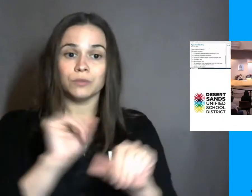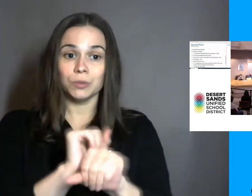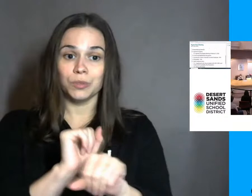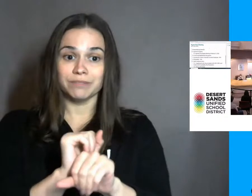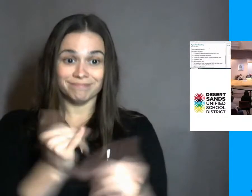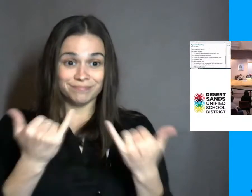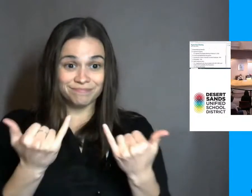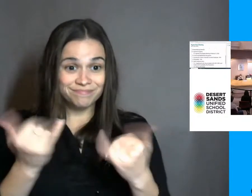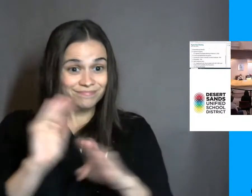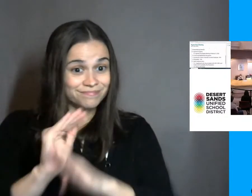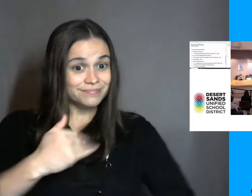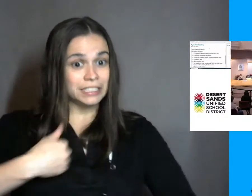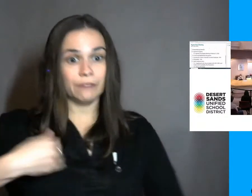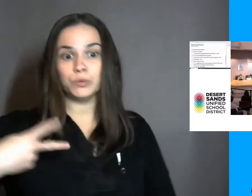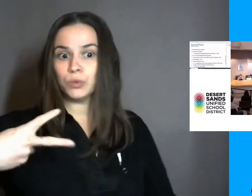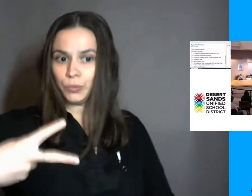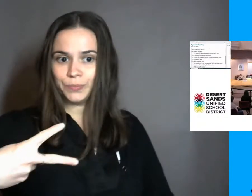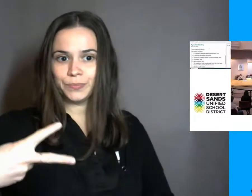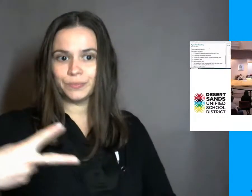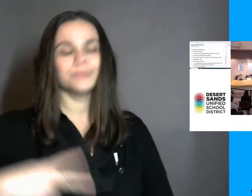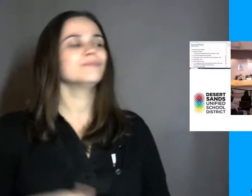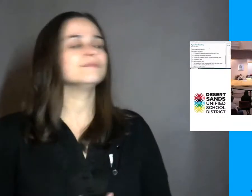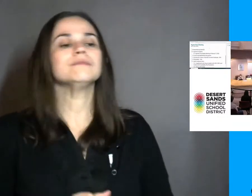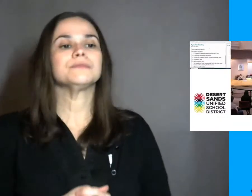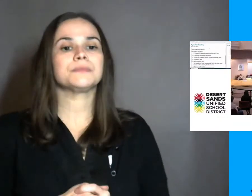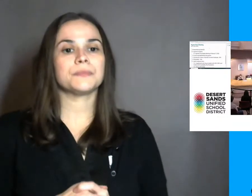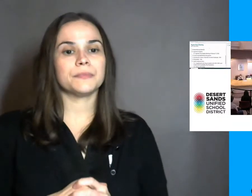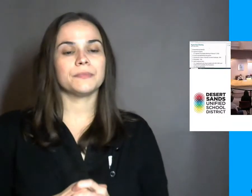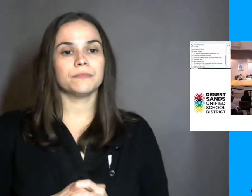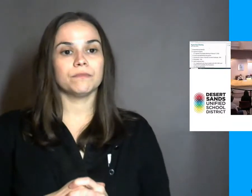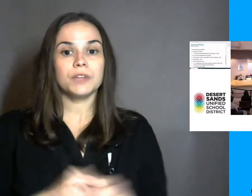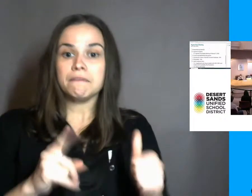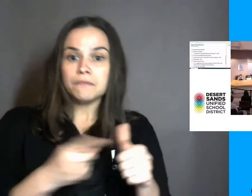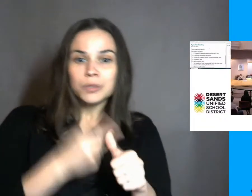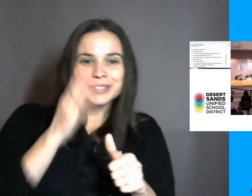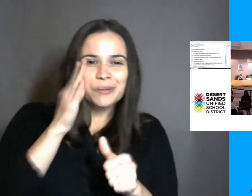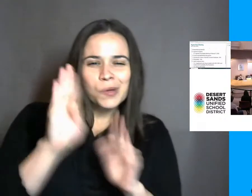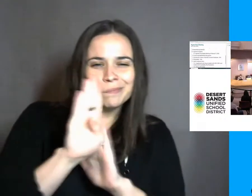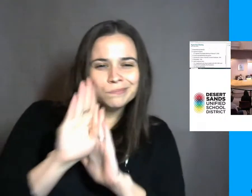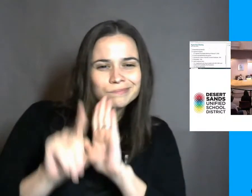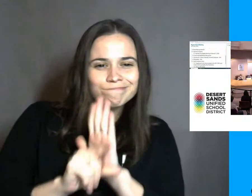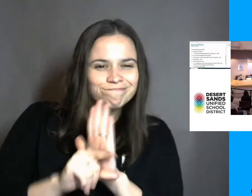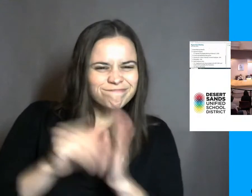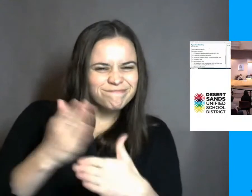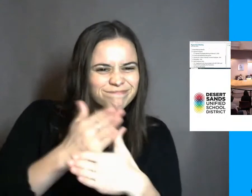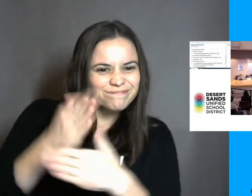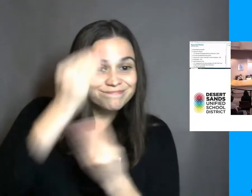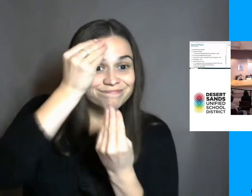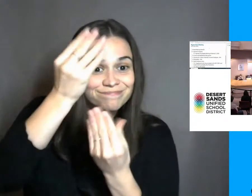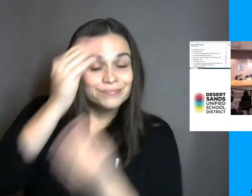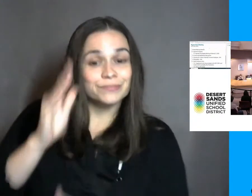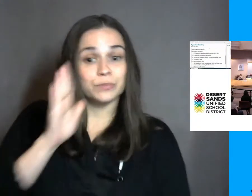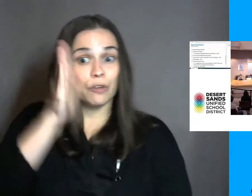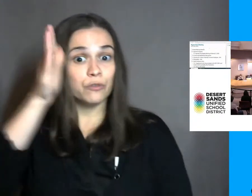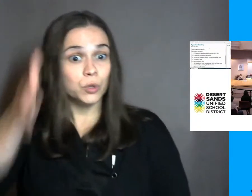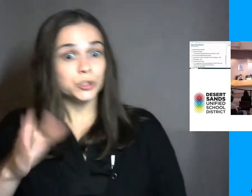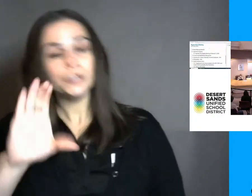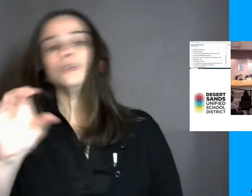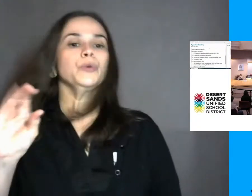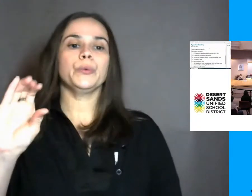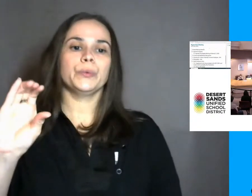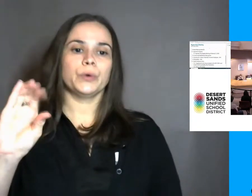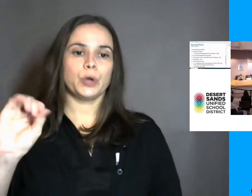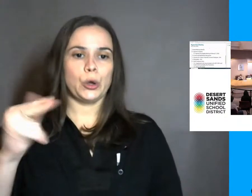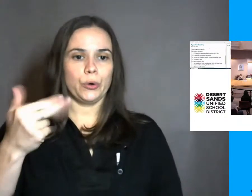tonight. So I want to start with a little inside information for you. So One Future Coachella Valley has released the